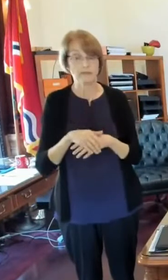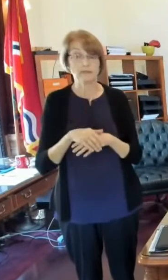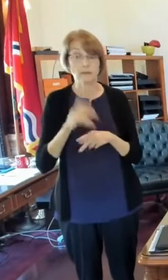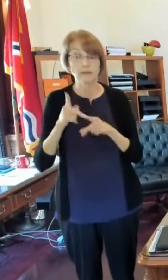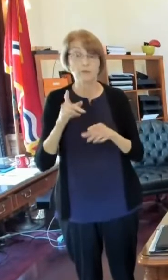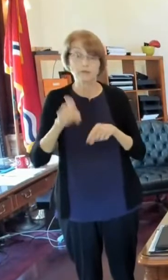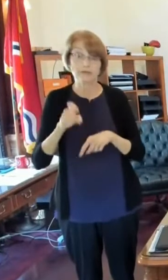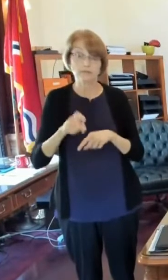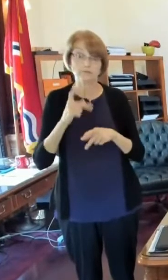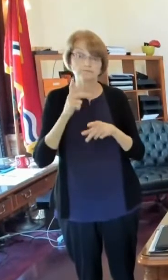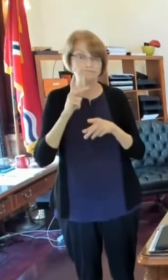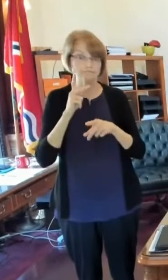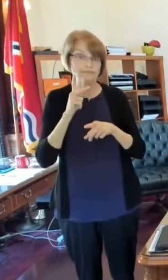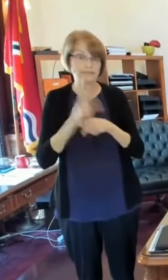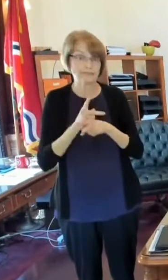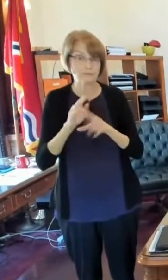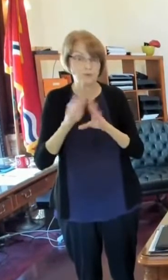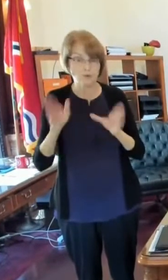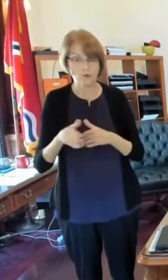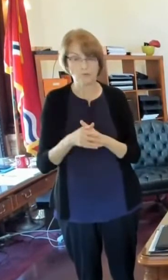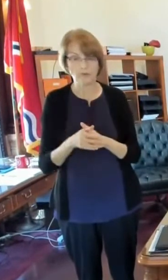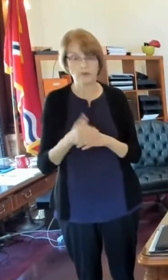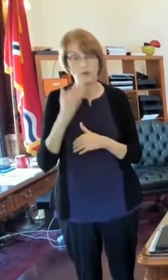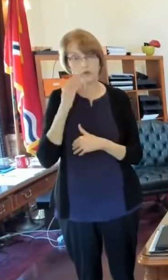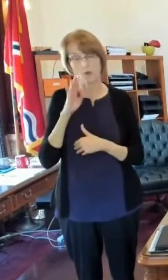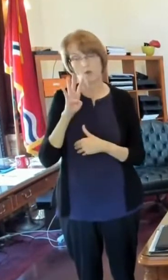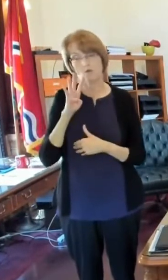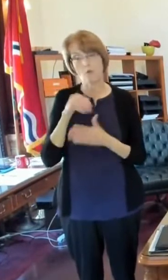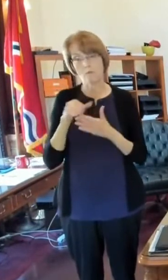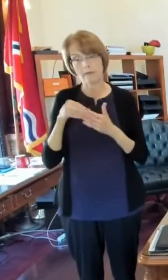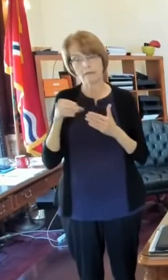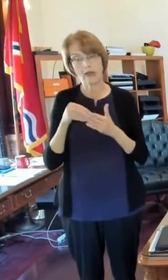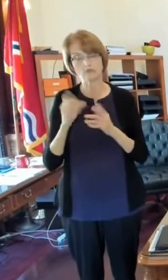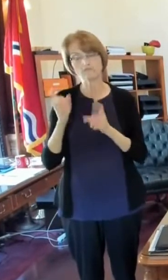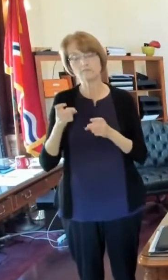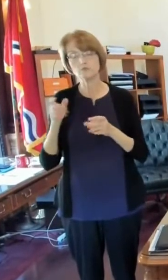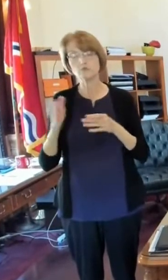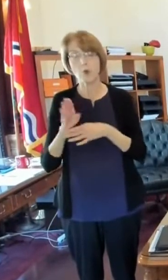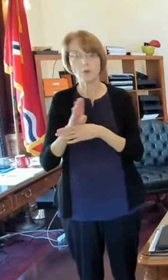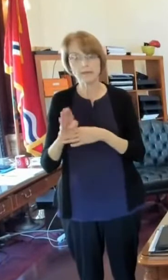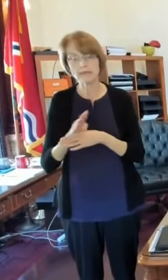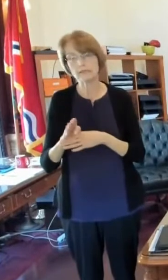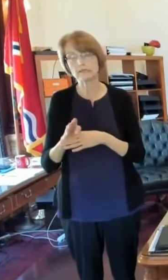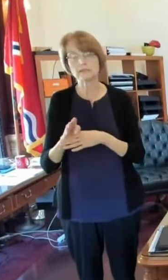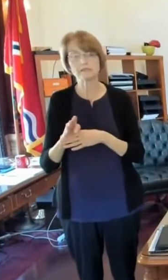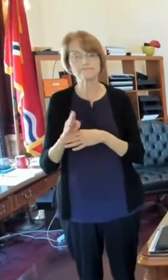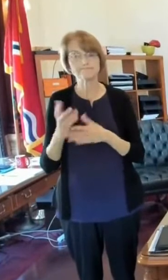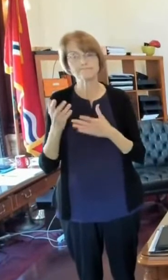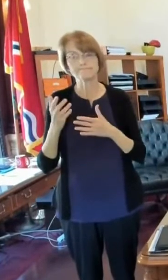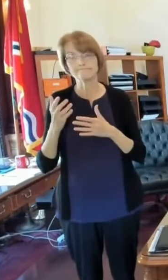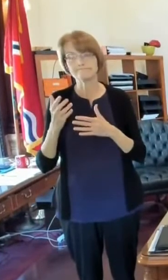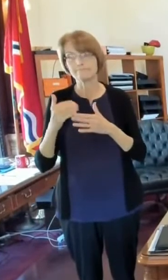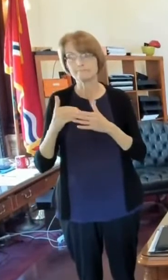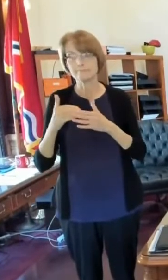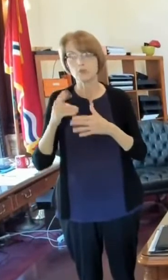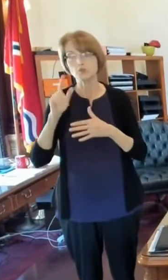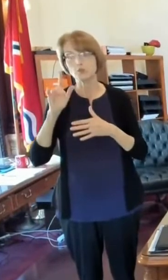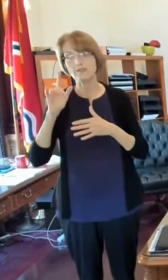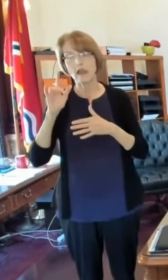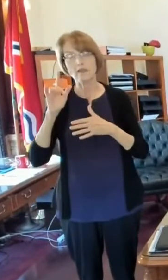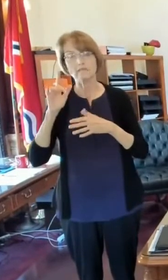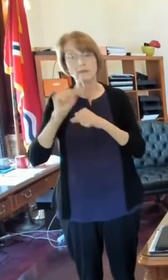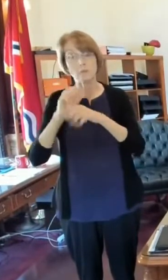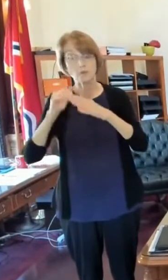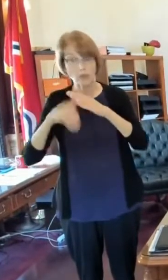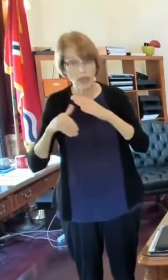You know, we did $4 million in grants to small businesses, businesses with 2, 3, 5, 10, up to 25 employees. We did